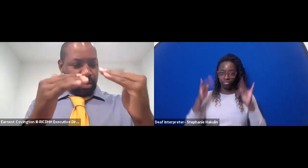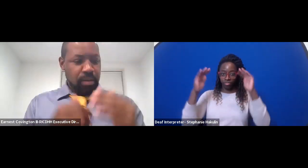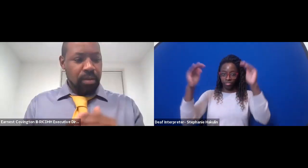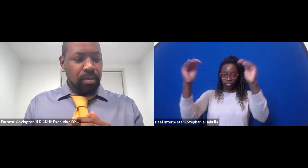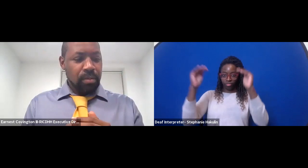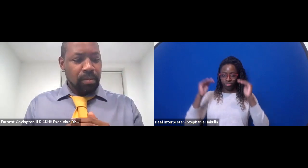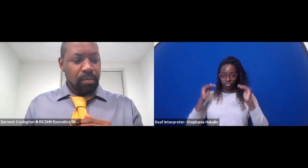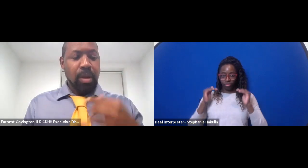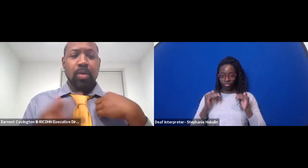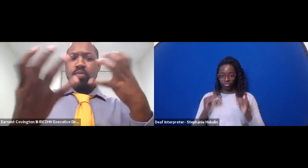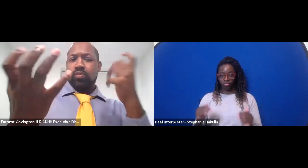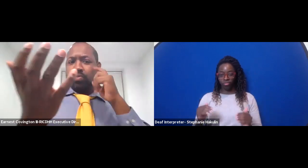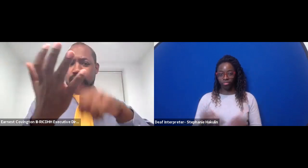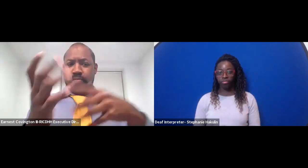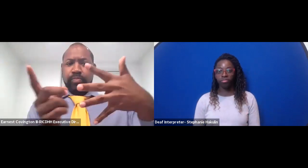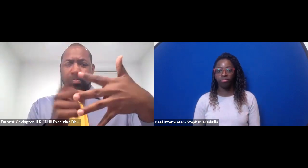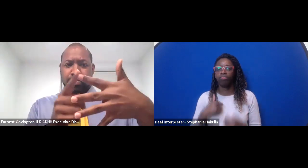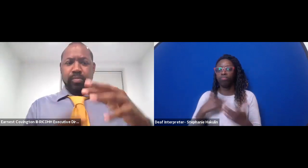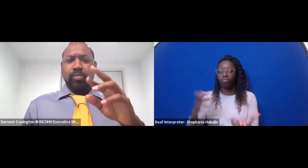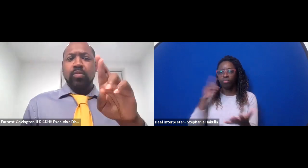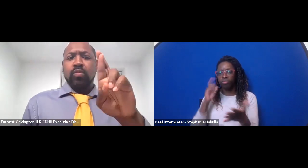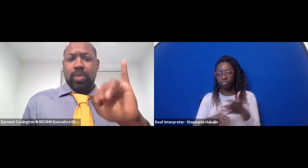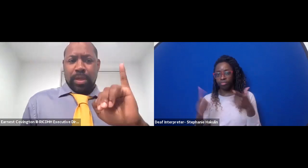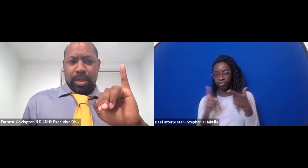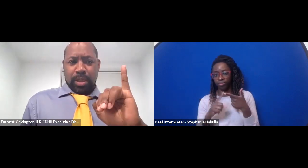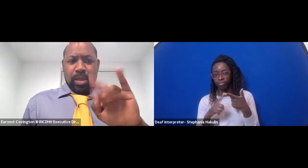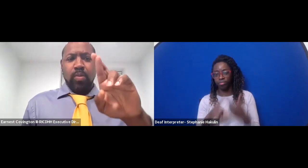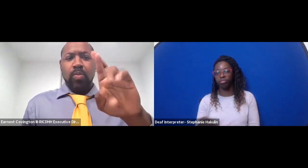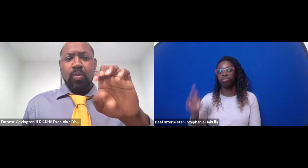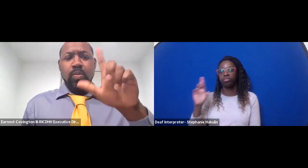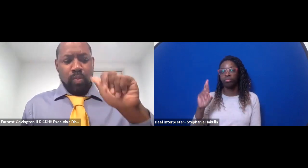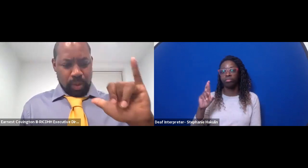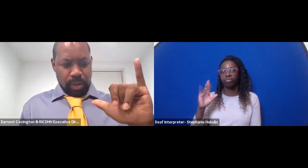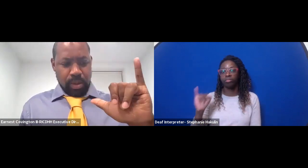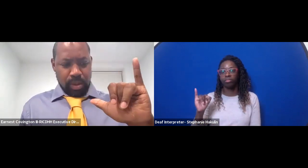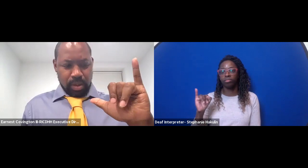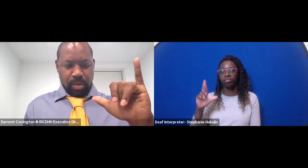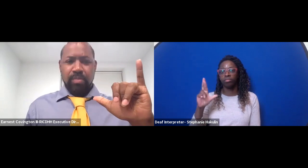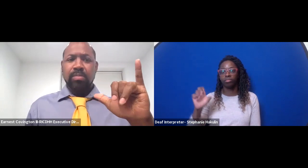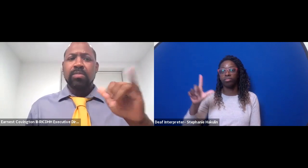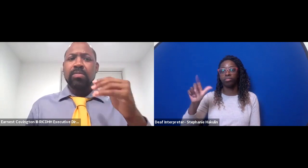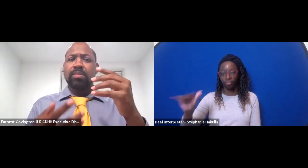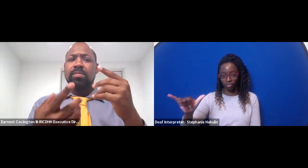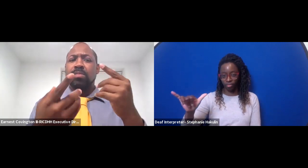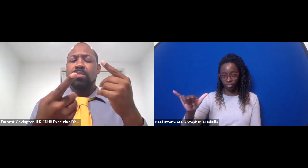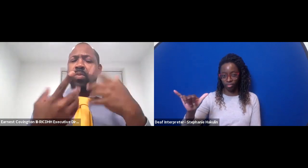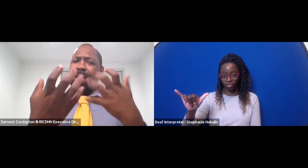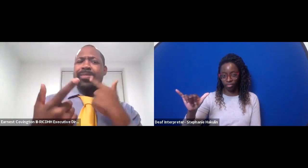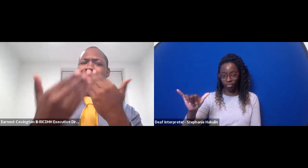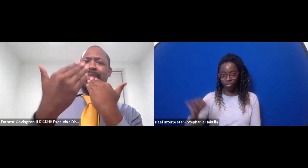also introduce to you next another one of our sponsors, and that's Rhode Island Relay.